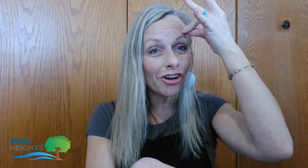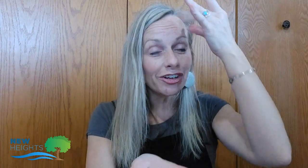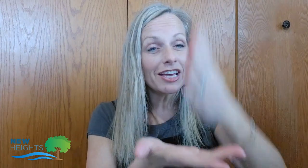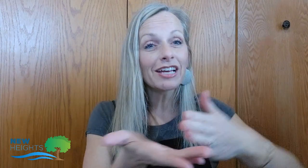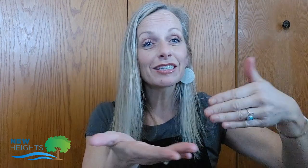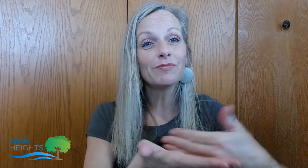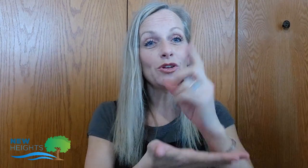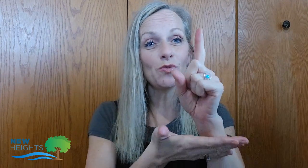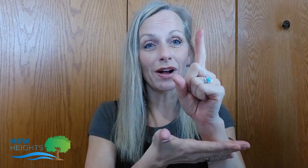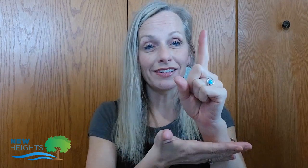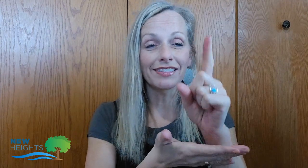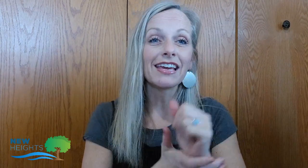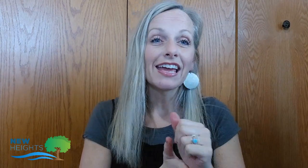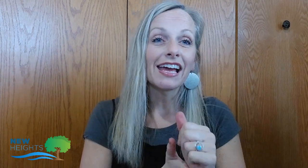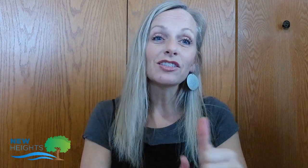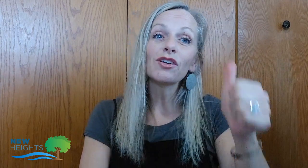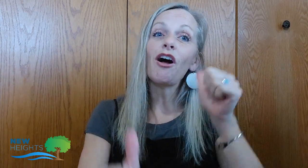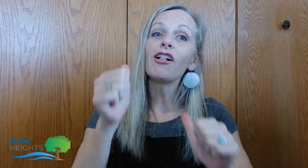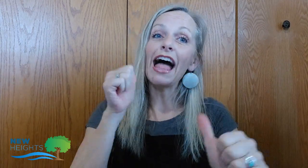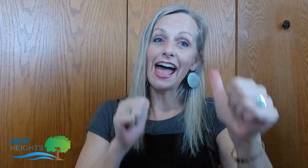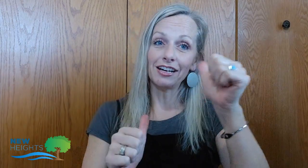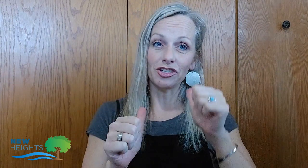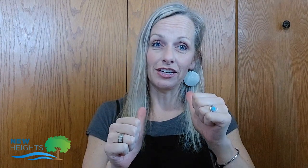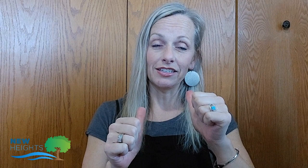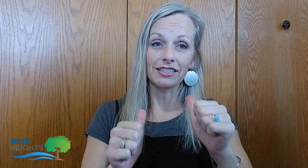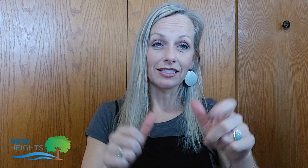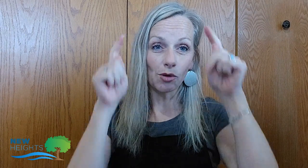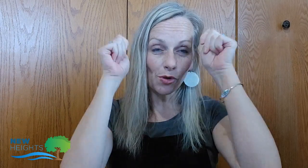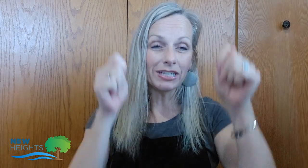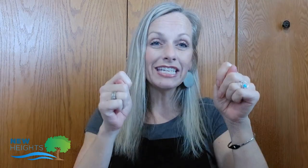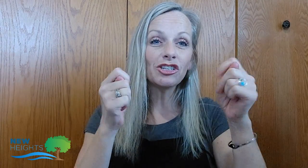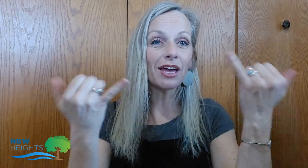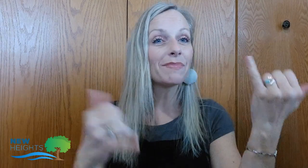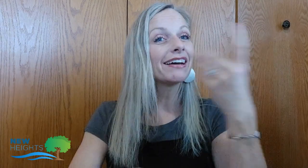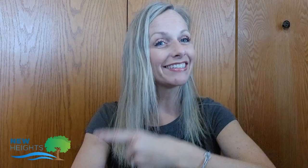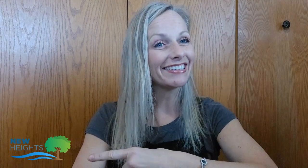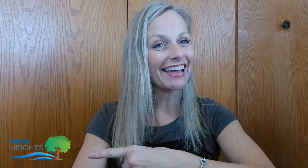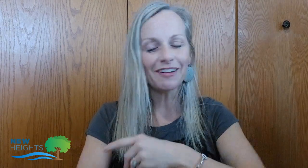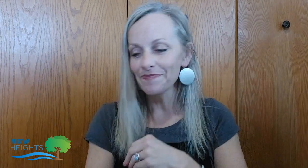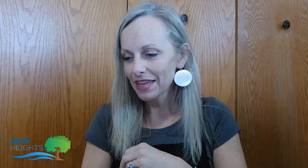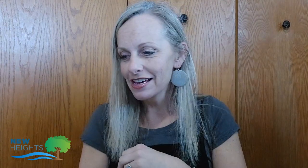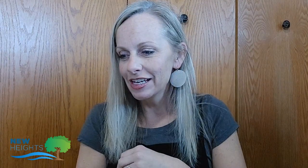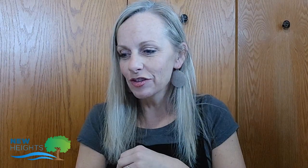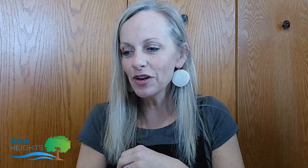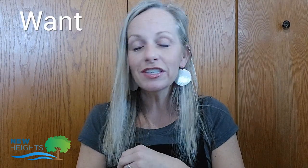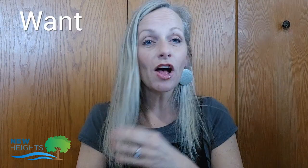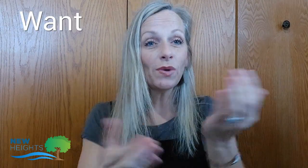learned some new ones. And so they're all actions. And so I'm going to teach them today. So first of all, we